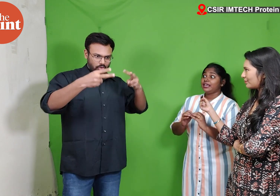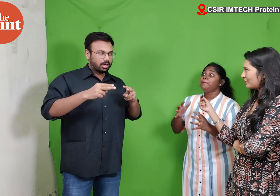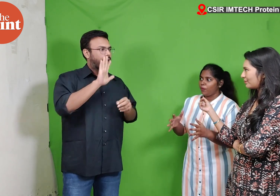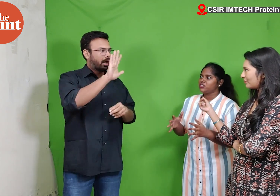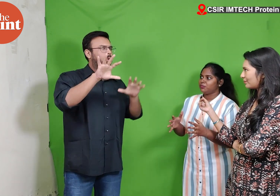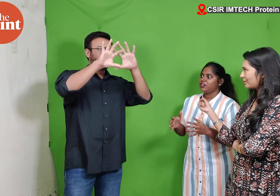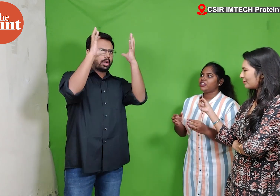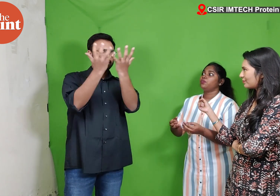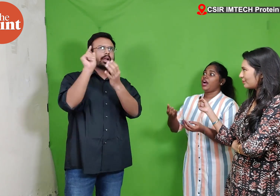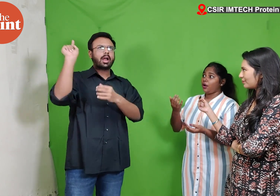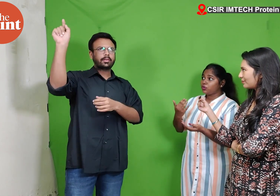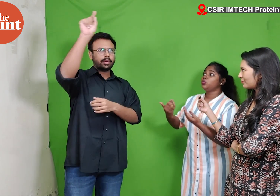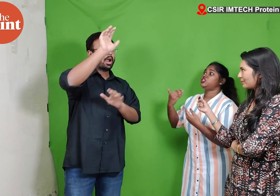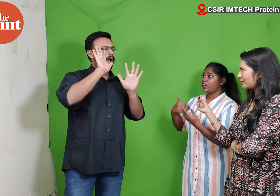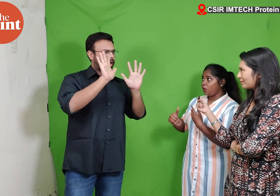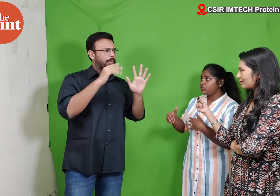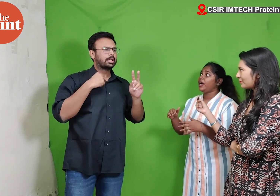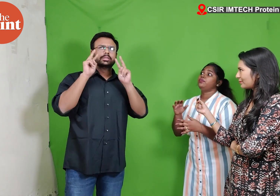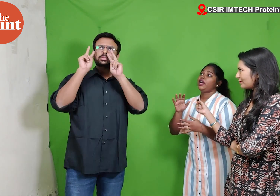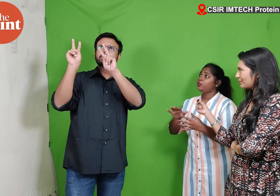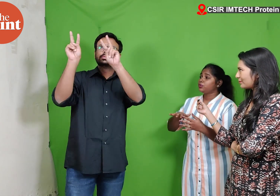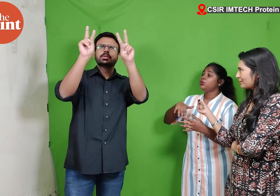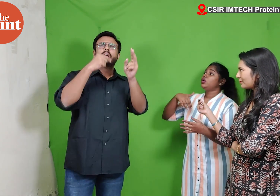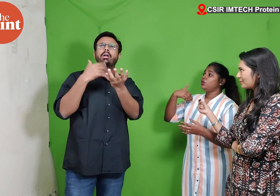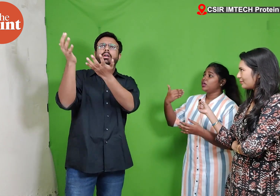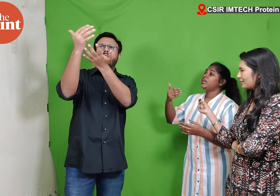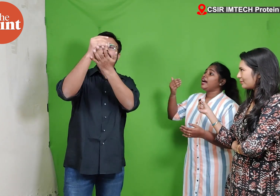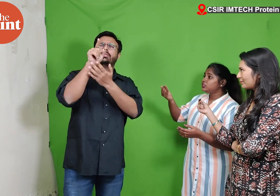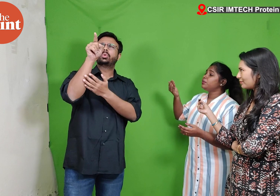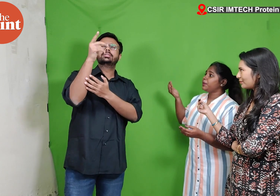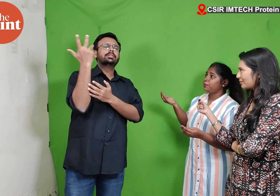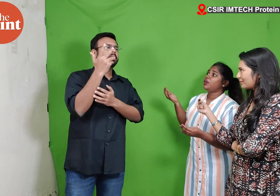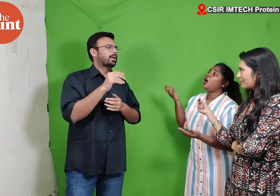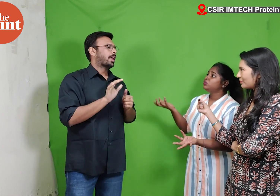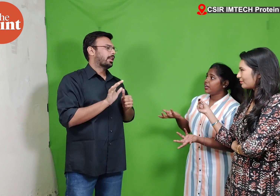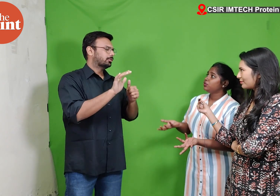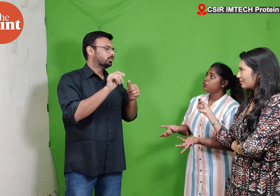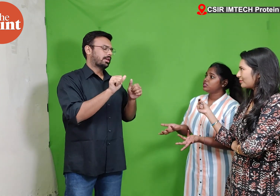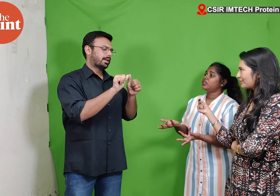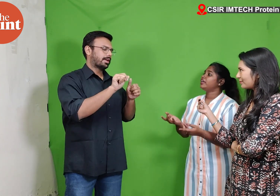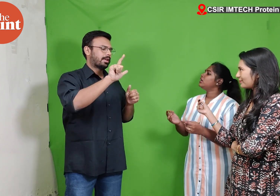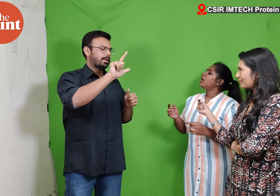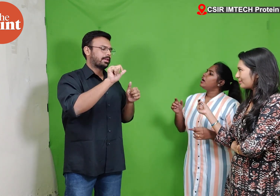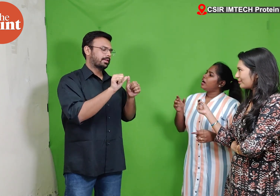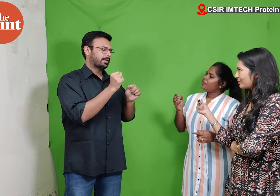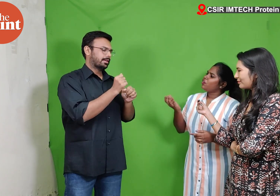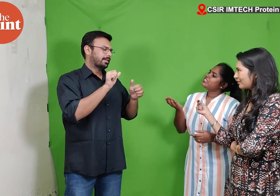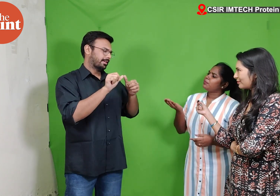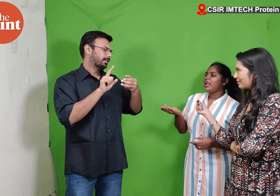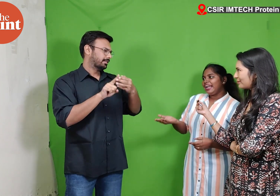are signs in different sign language worldwide. collect sign from deaf experts. For example, in ASL,